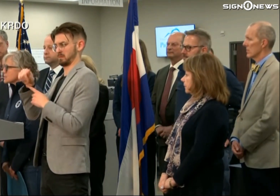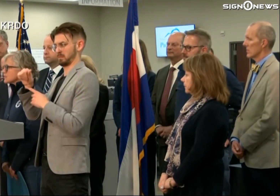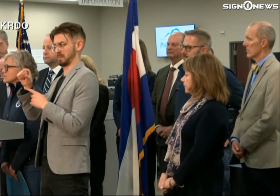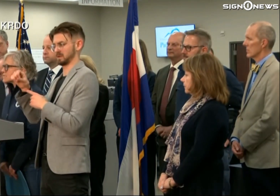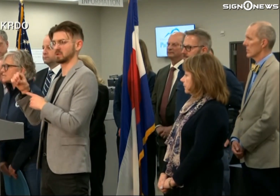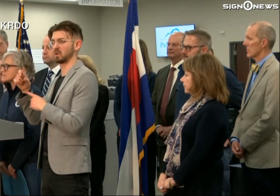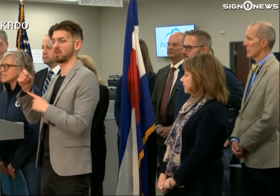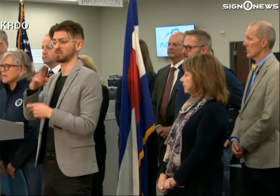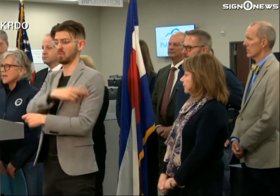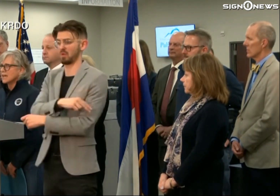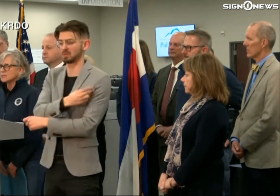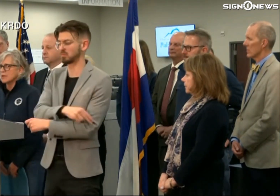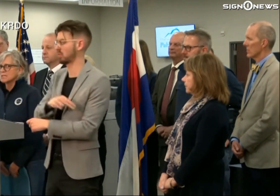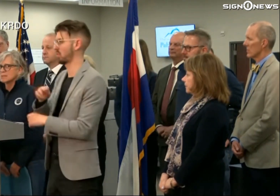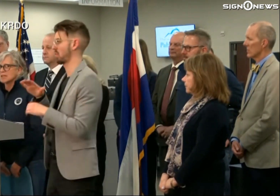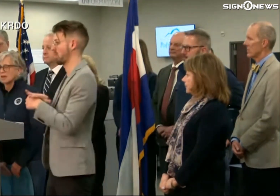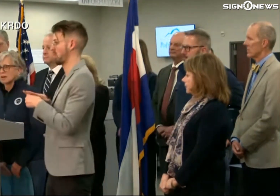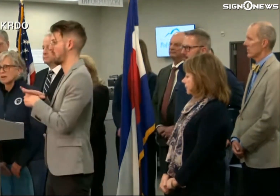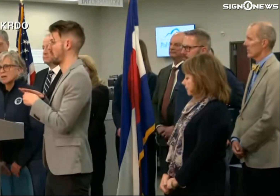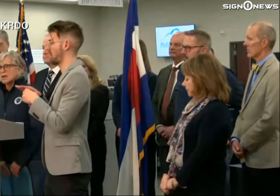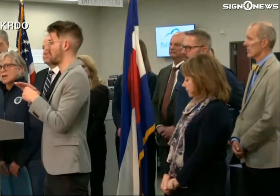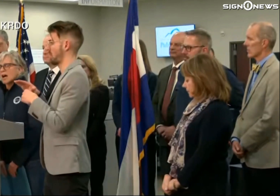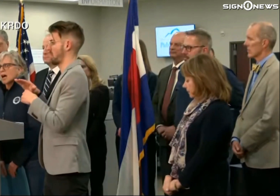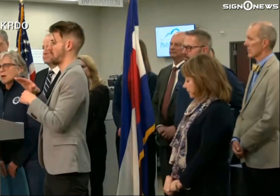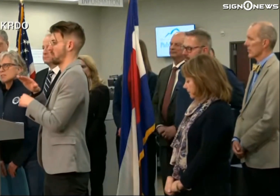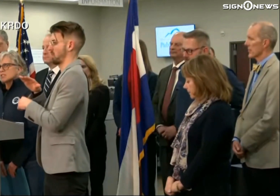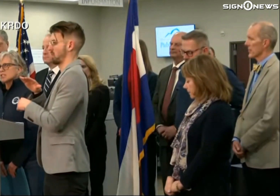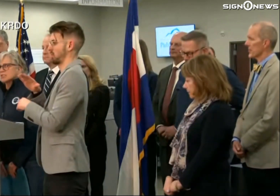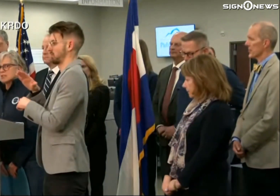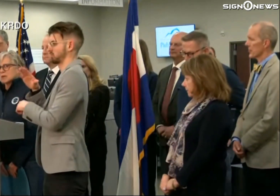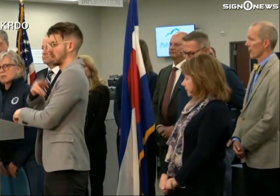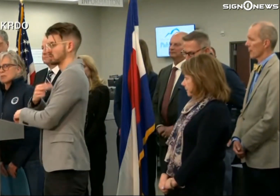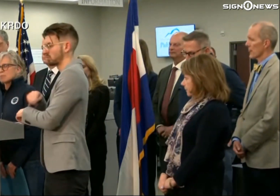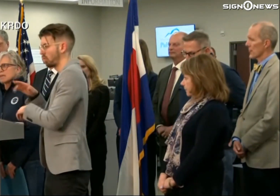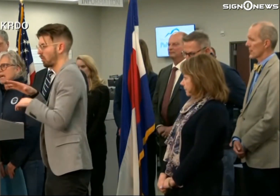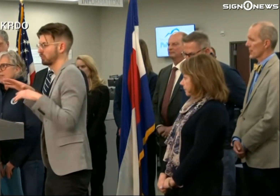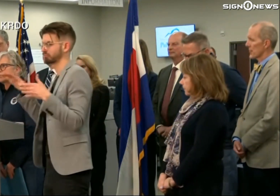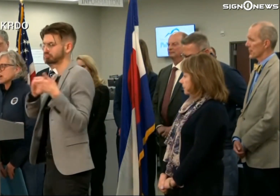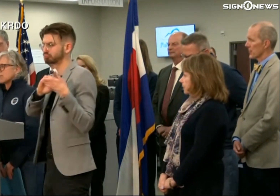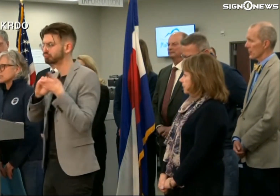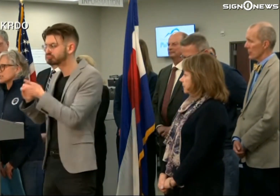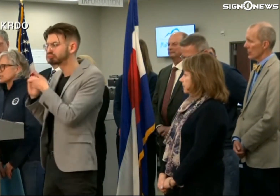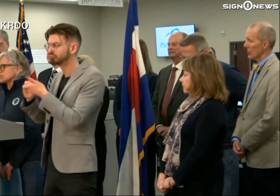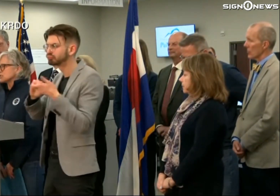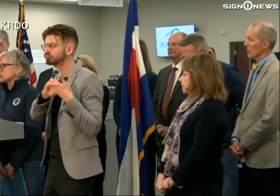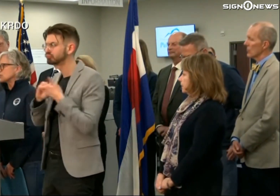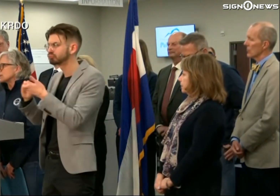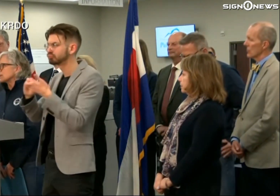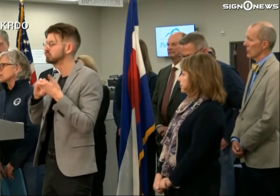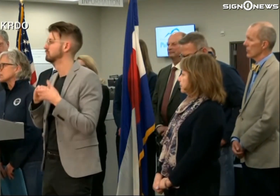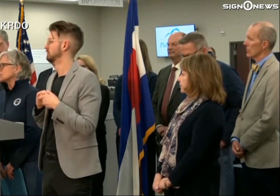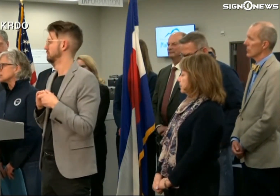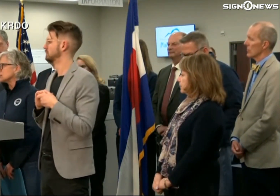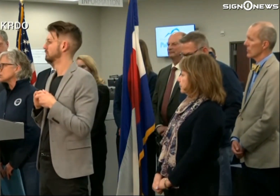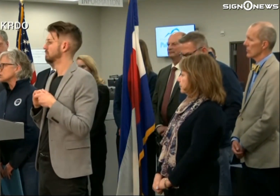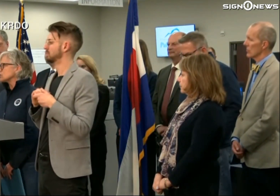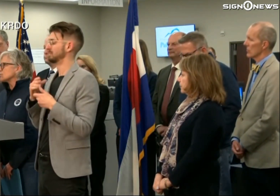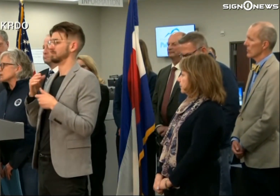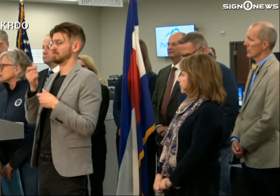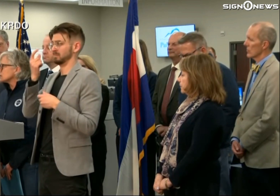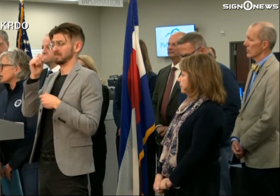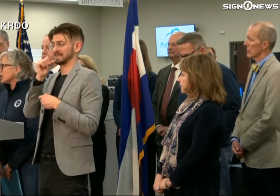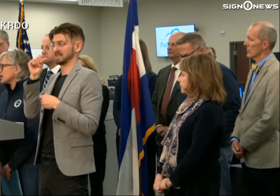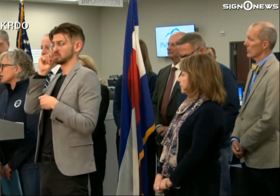as our hospital systems and respite care. Just yesterday, we began those conversations to really continue